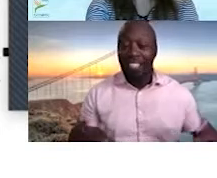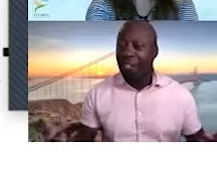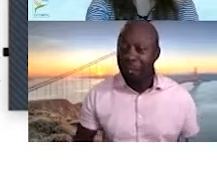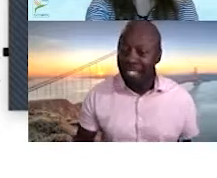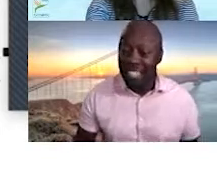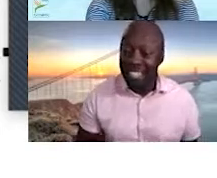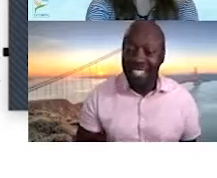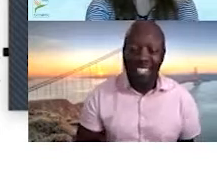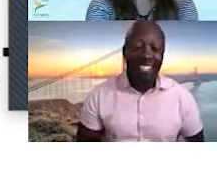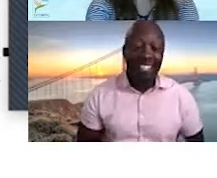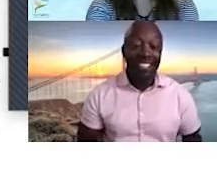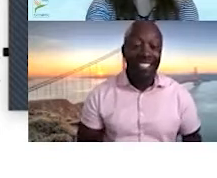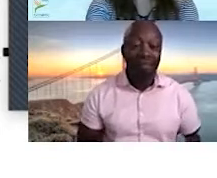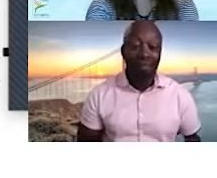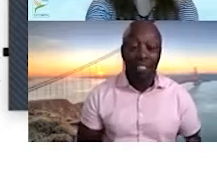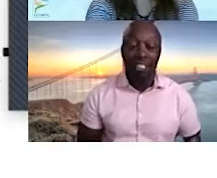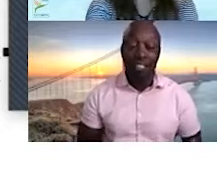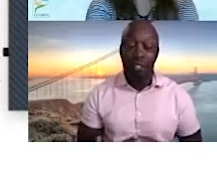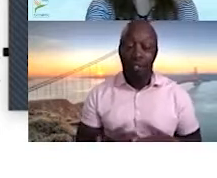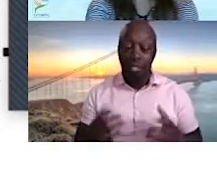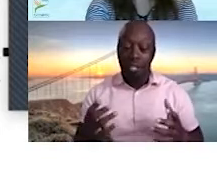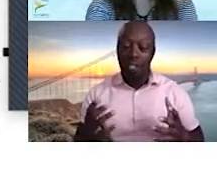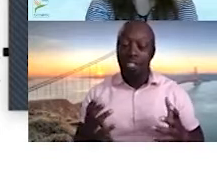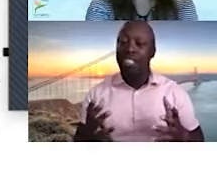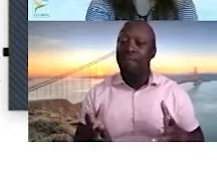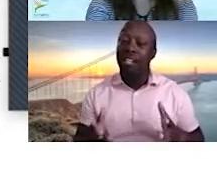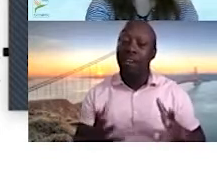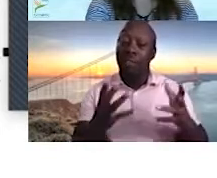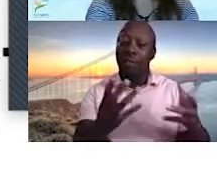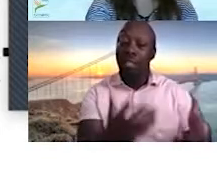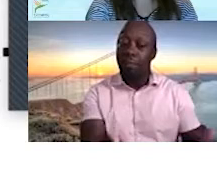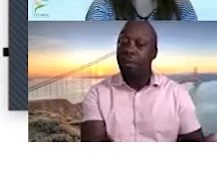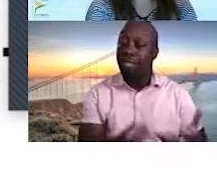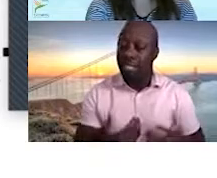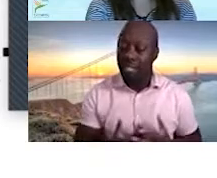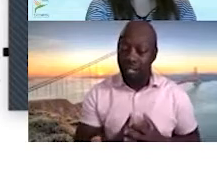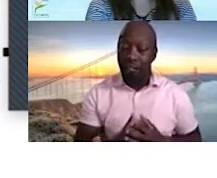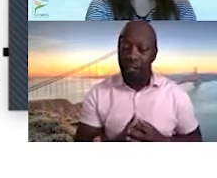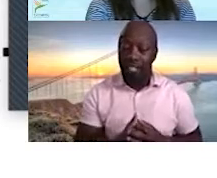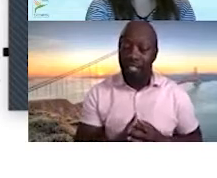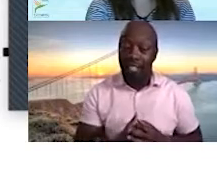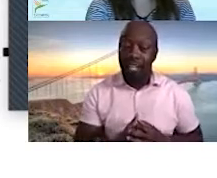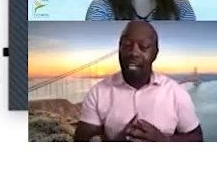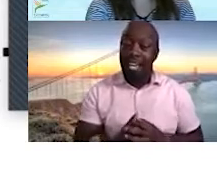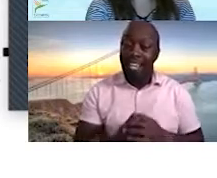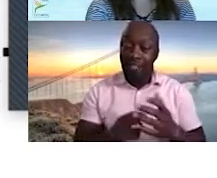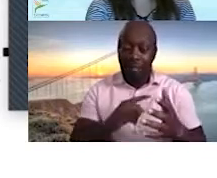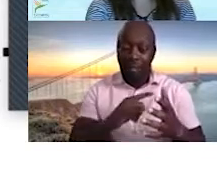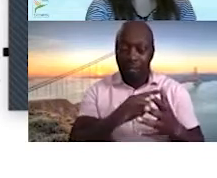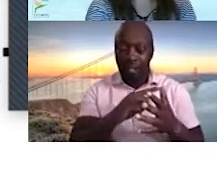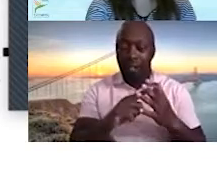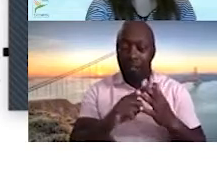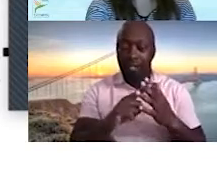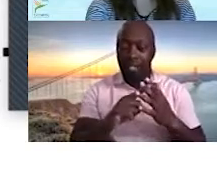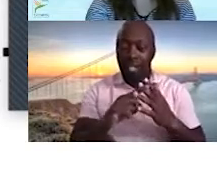not interpreting anything. You're just feeding off of what the baby's giving you. And